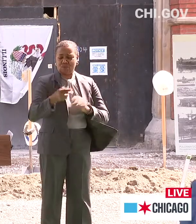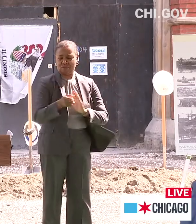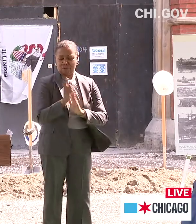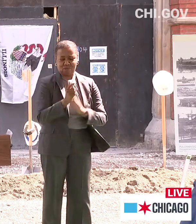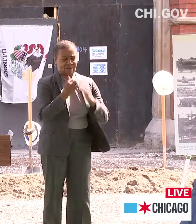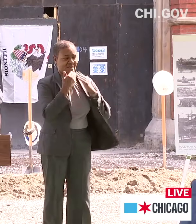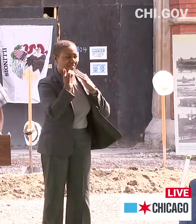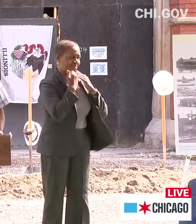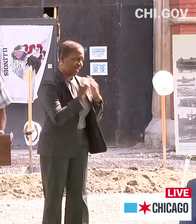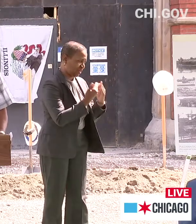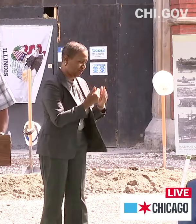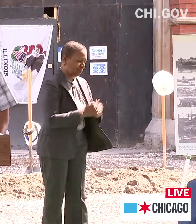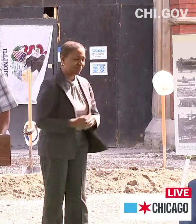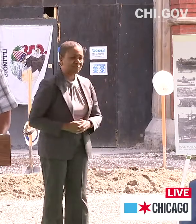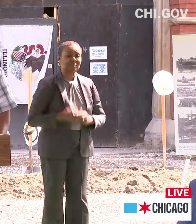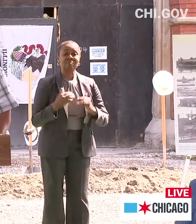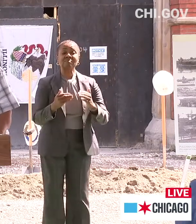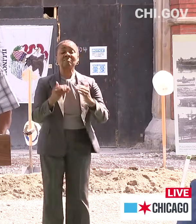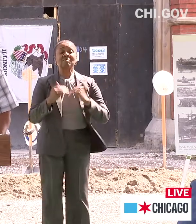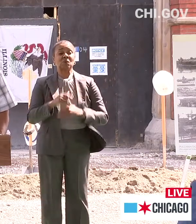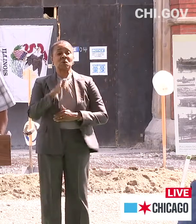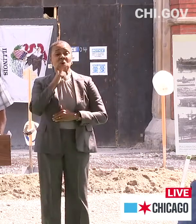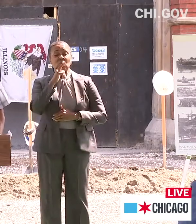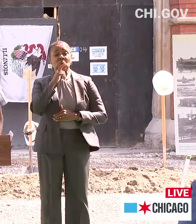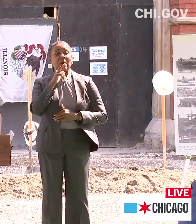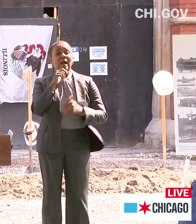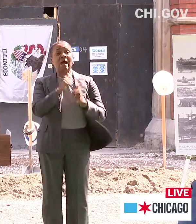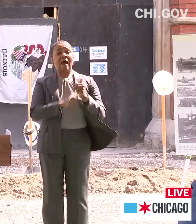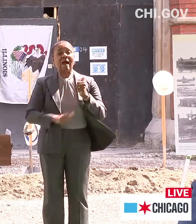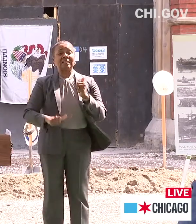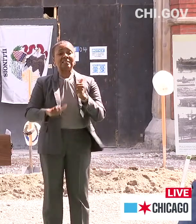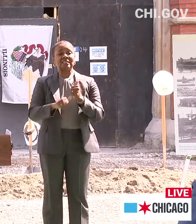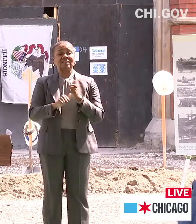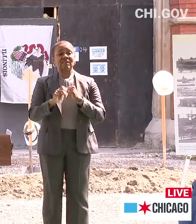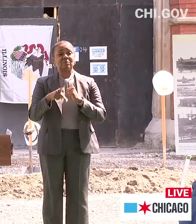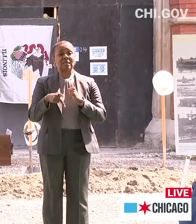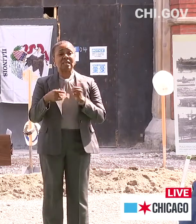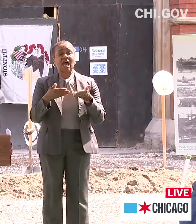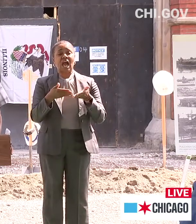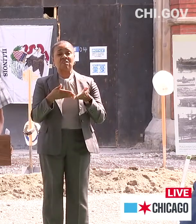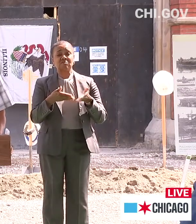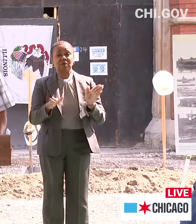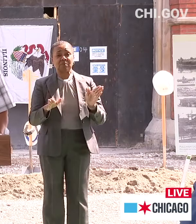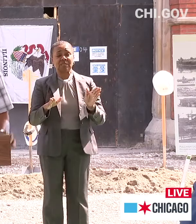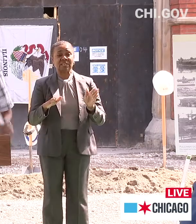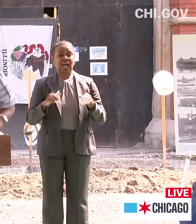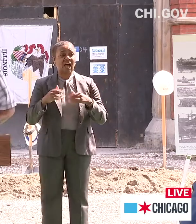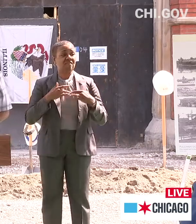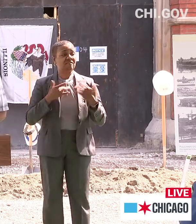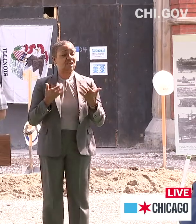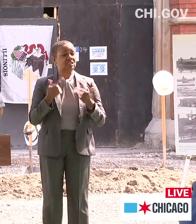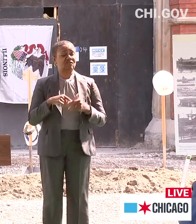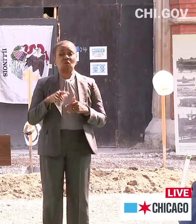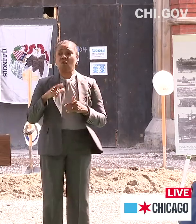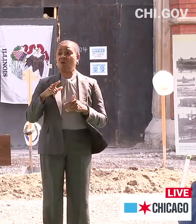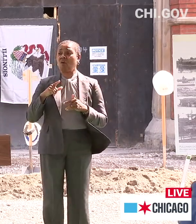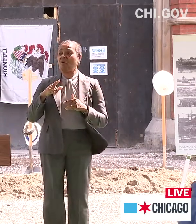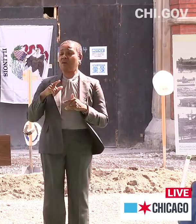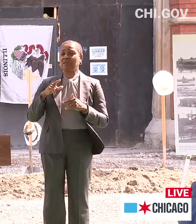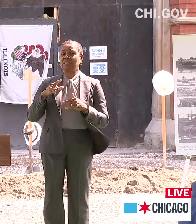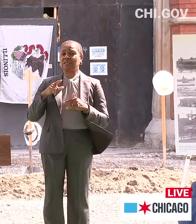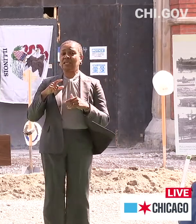you. All right, our next person is the Assistant VP of Public Affairs for Union Pacific Railroad. Let's give it up for Lisa